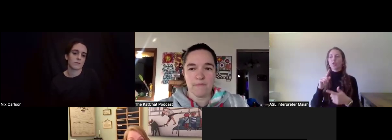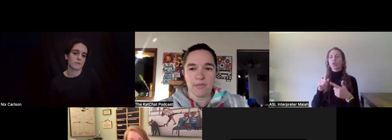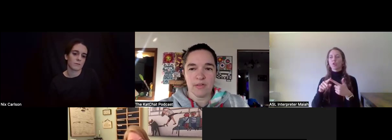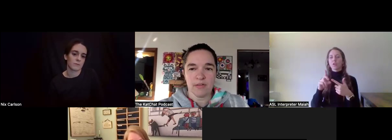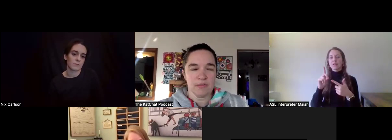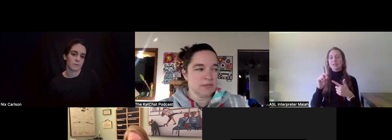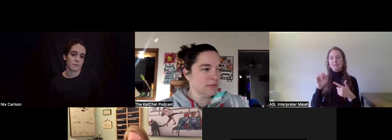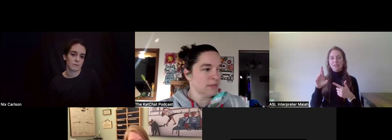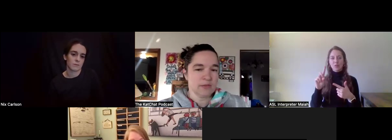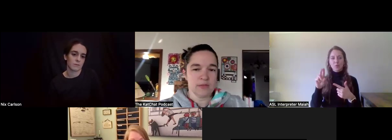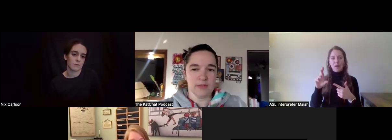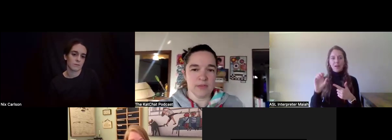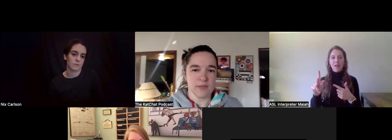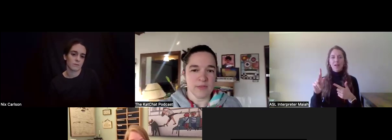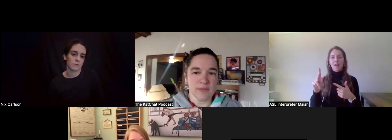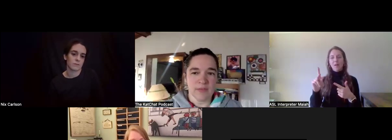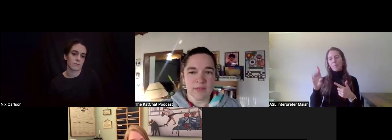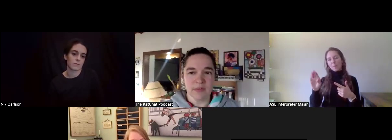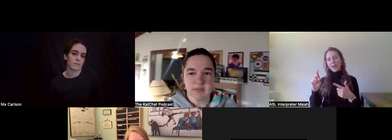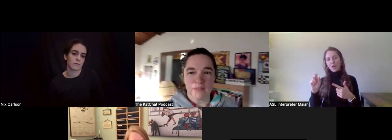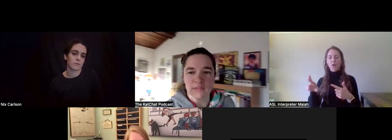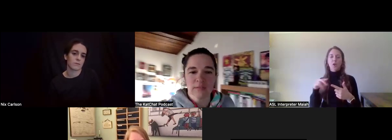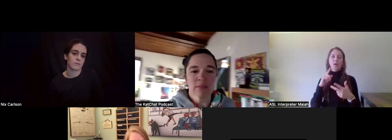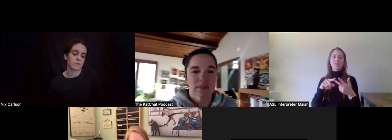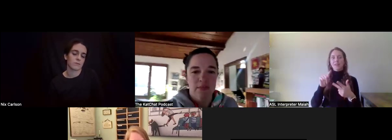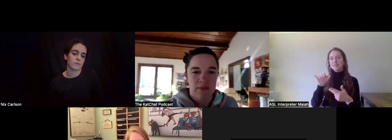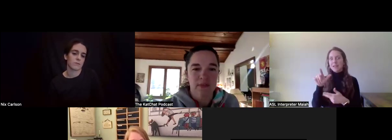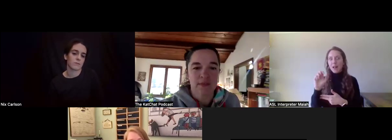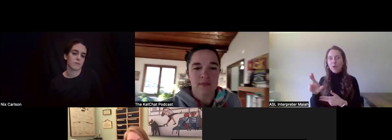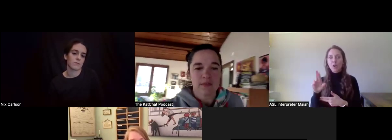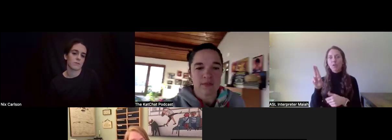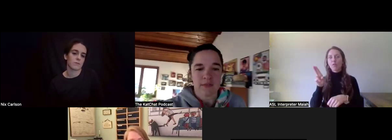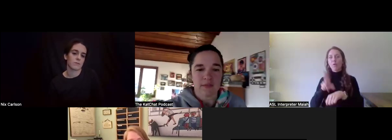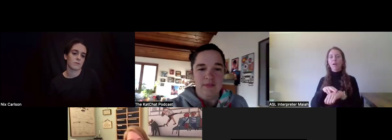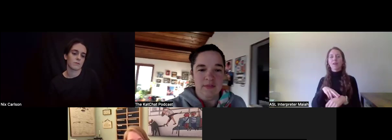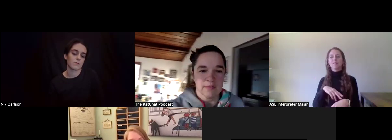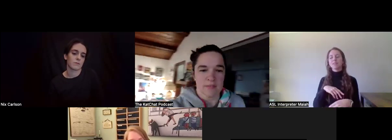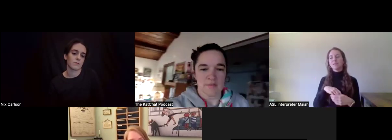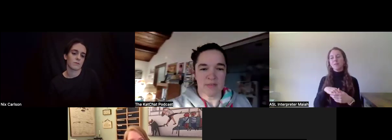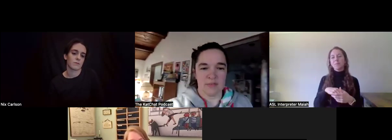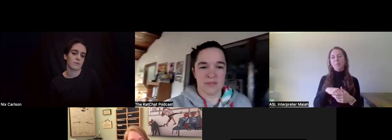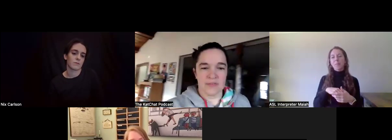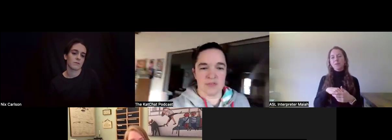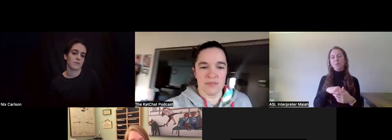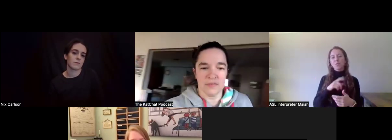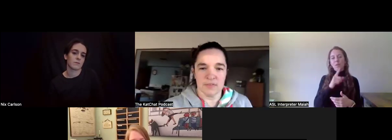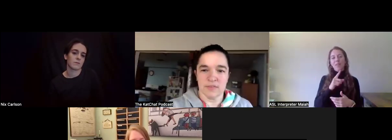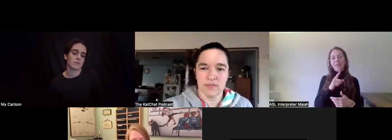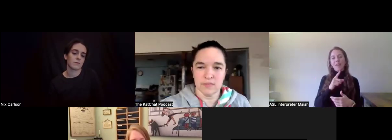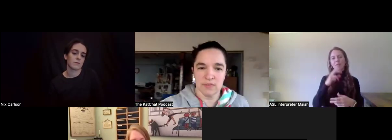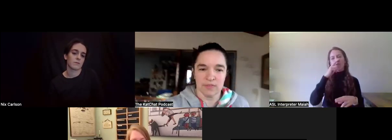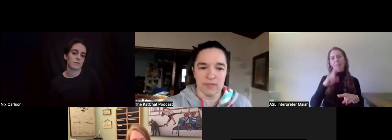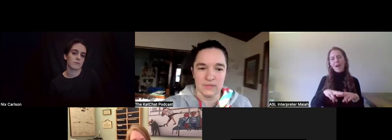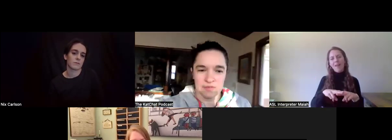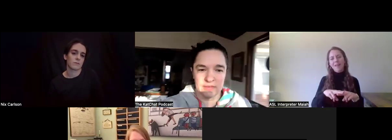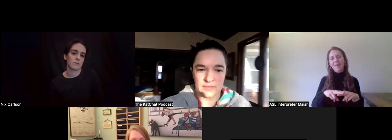had obviously a fan favorite being Tyler and then Hunter at the helm, and it was just so fun. And I have to